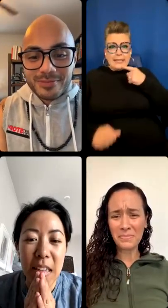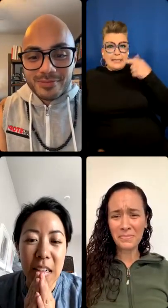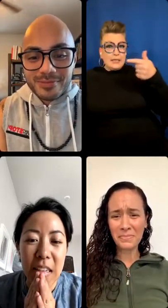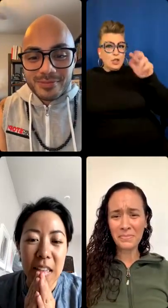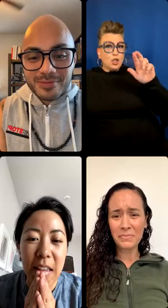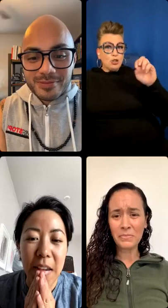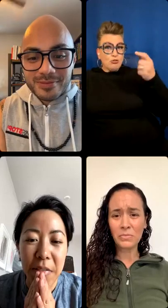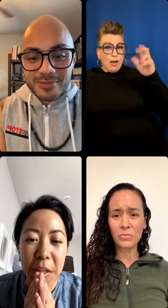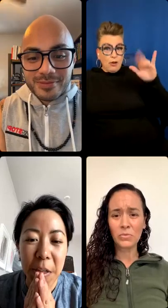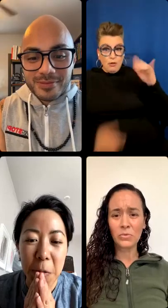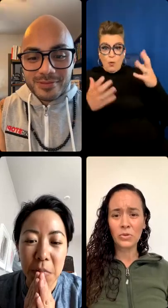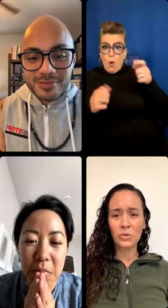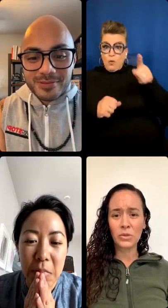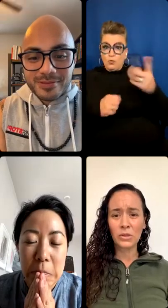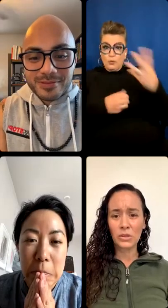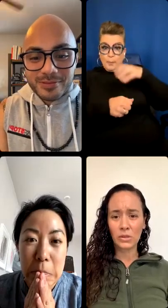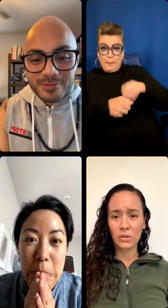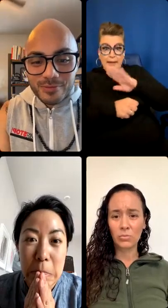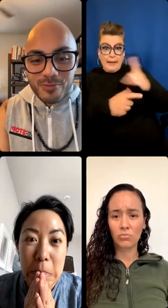be in his live video.